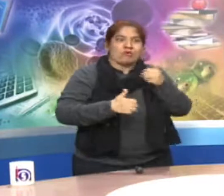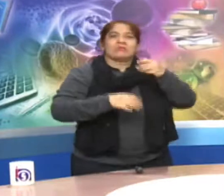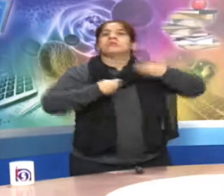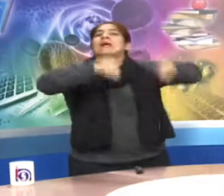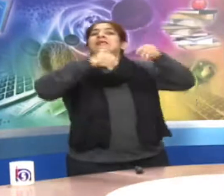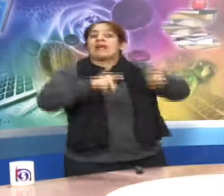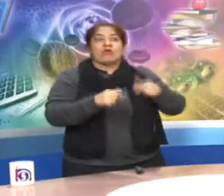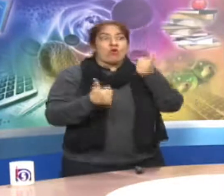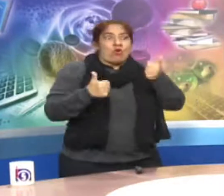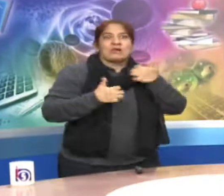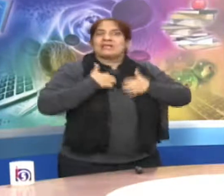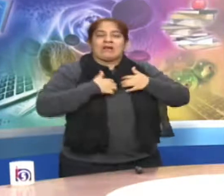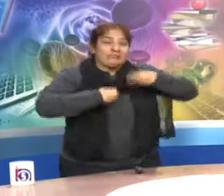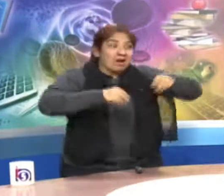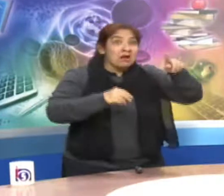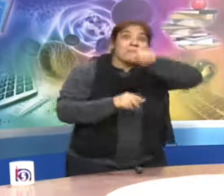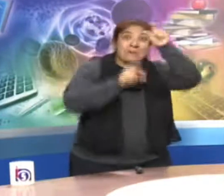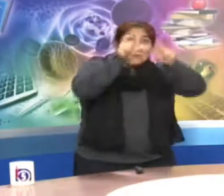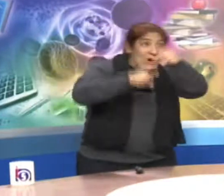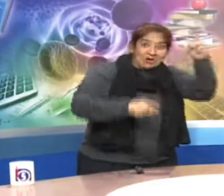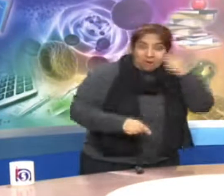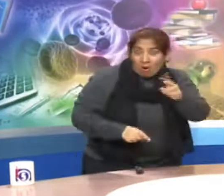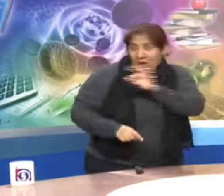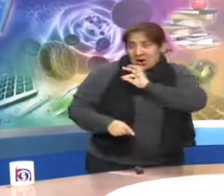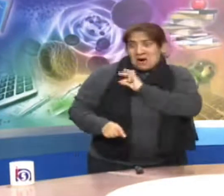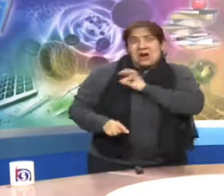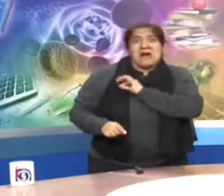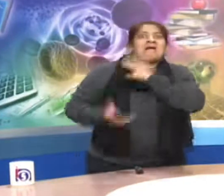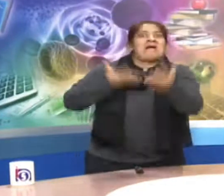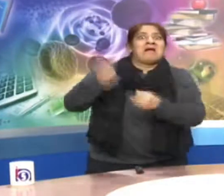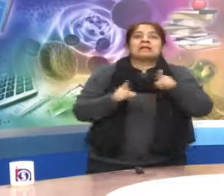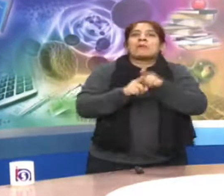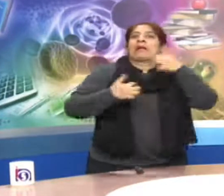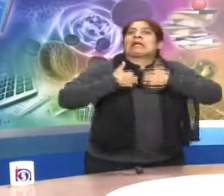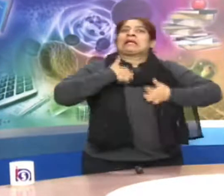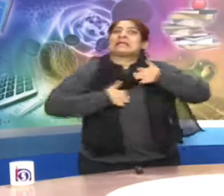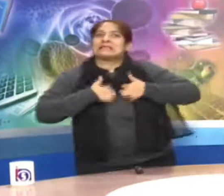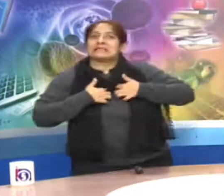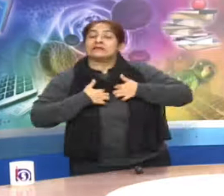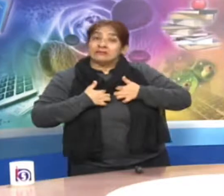not just for some time, but for longer term.